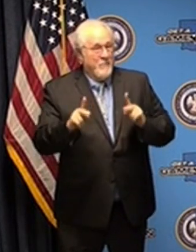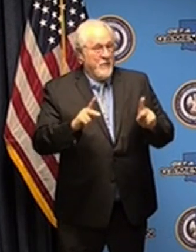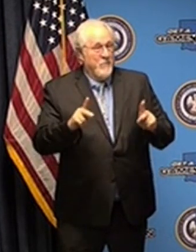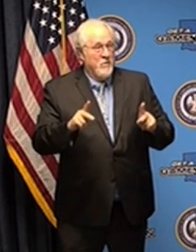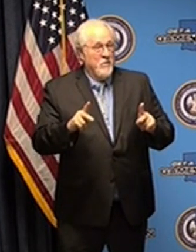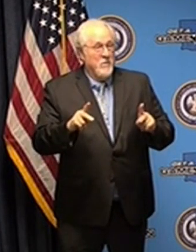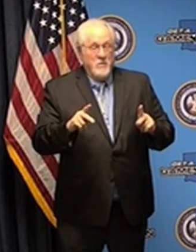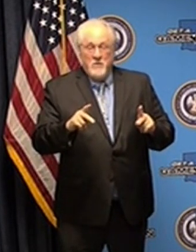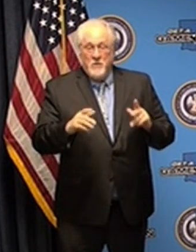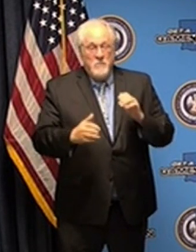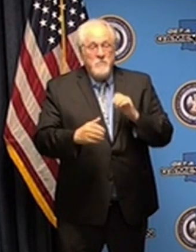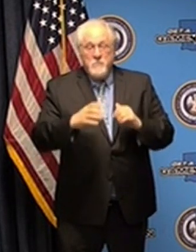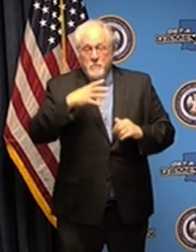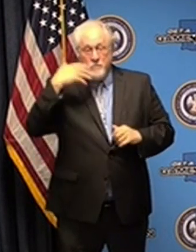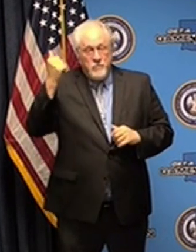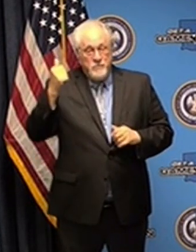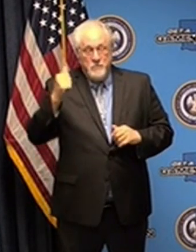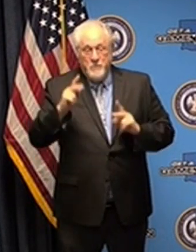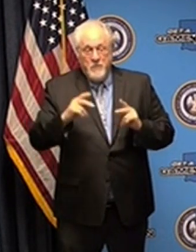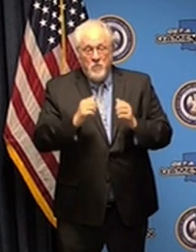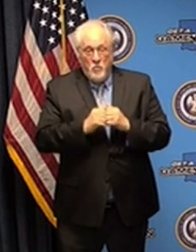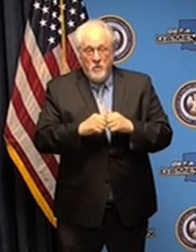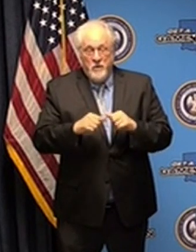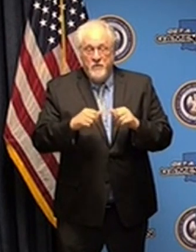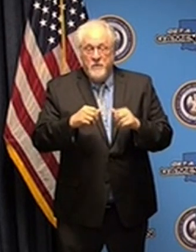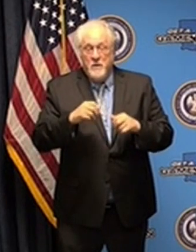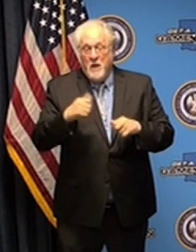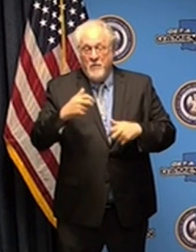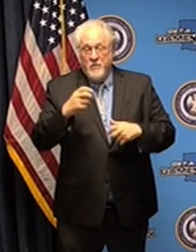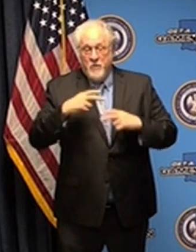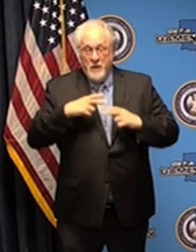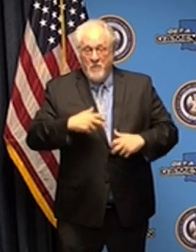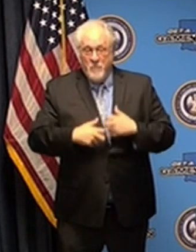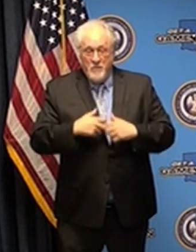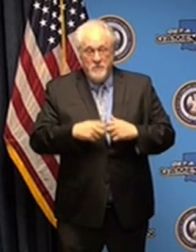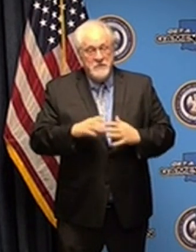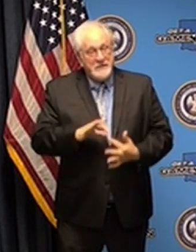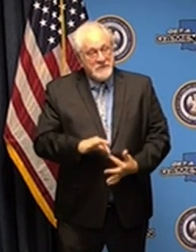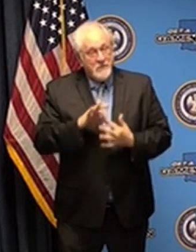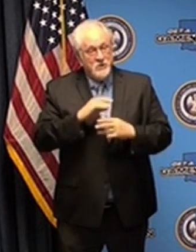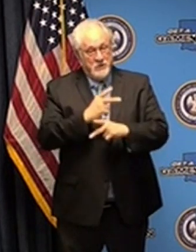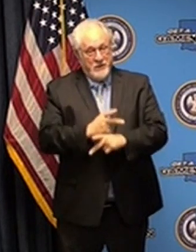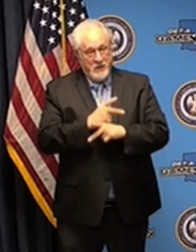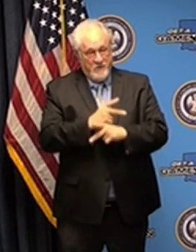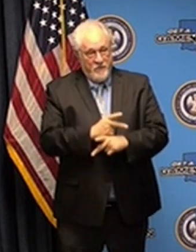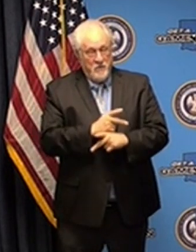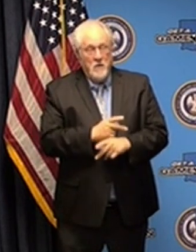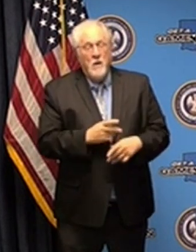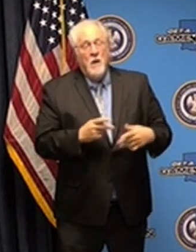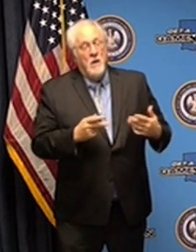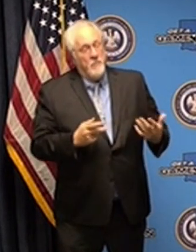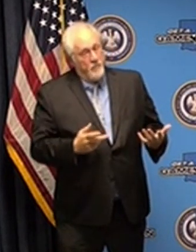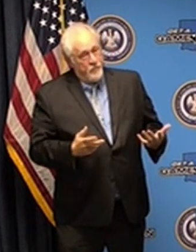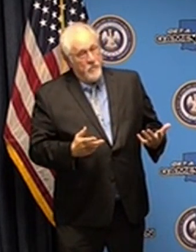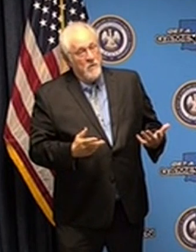who are most vulnerable, the older, the people with the chronic underlying health conditions, to be especially careful.